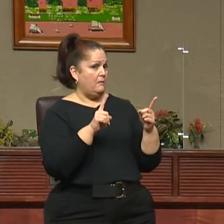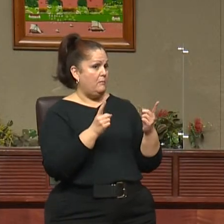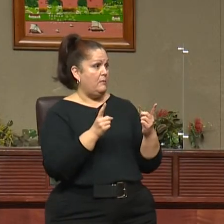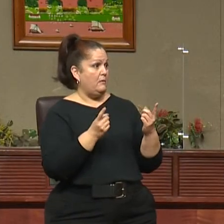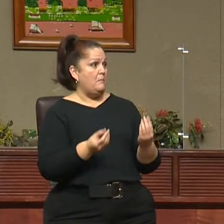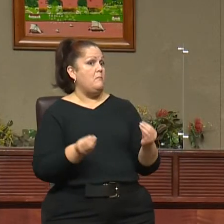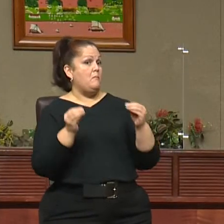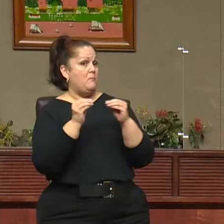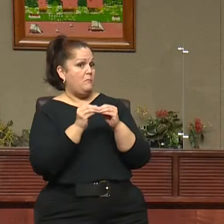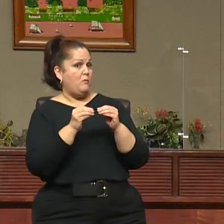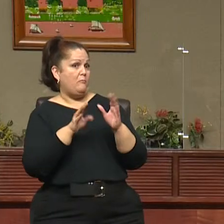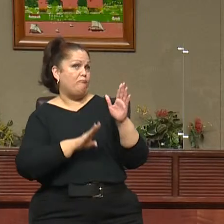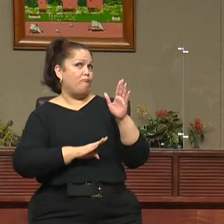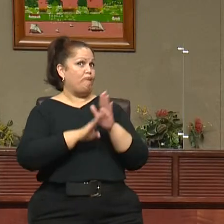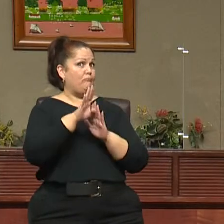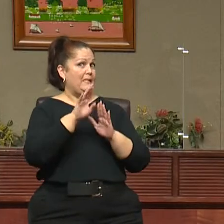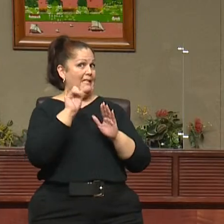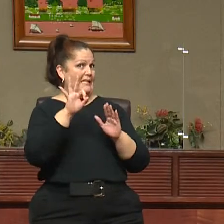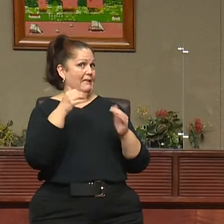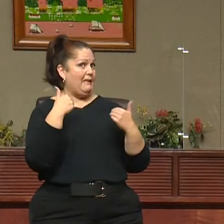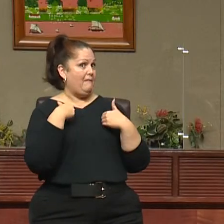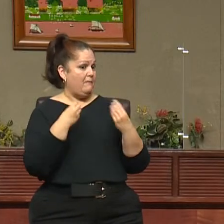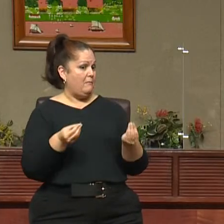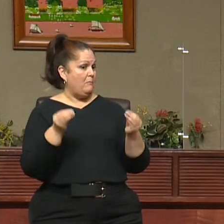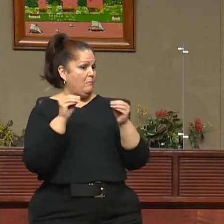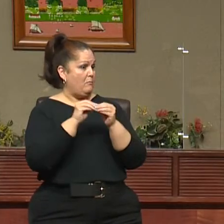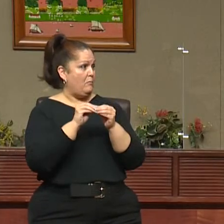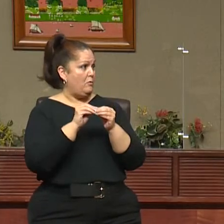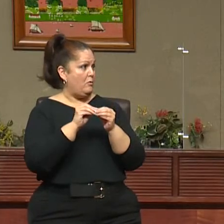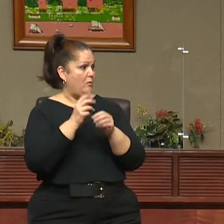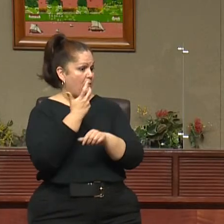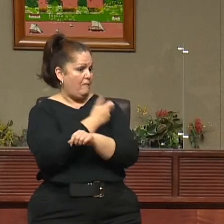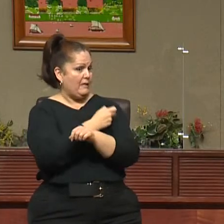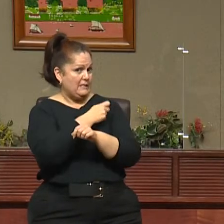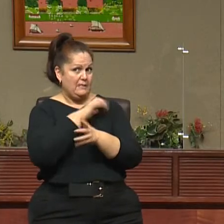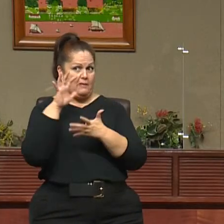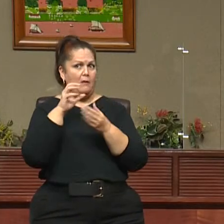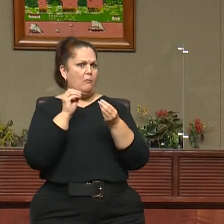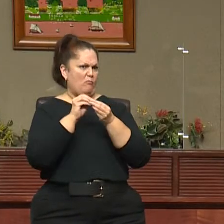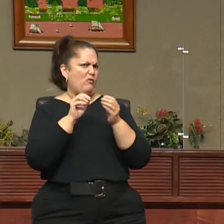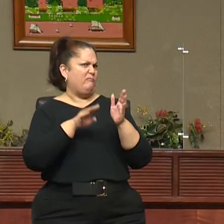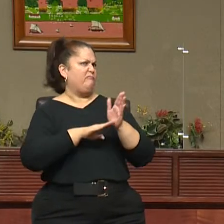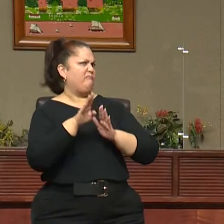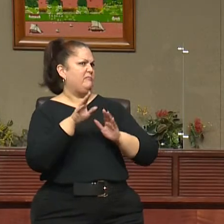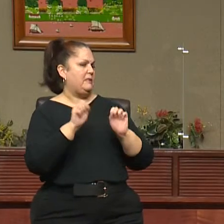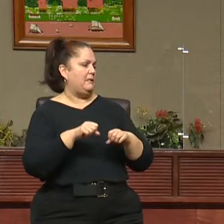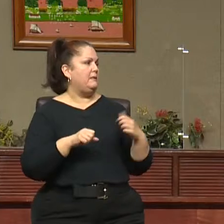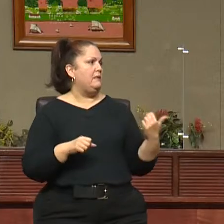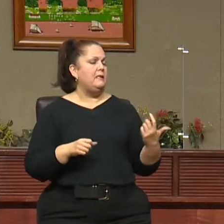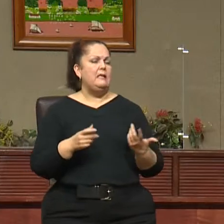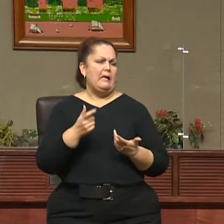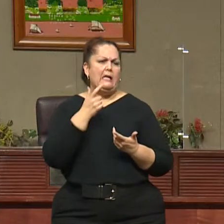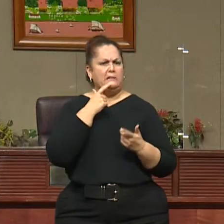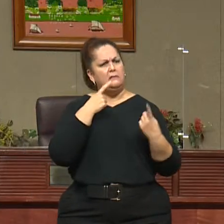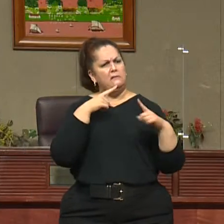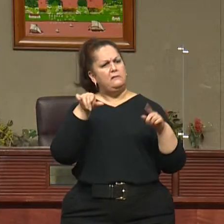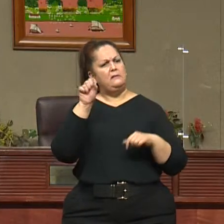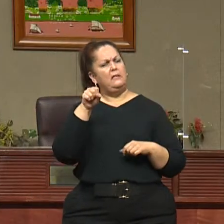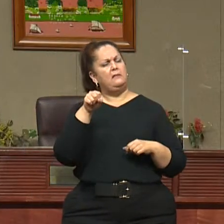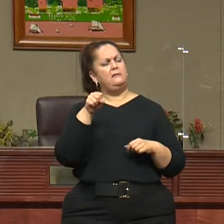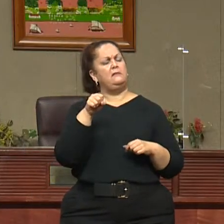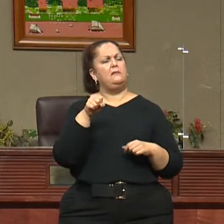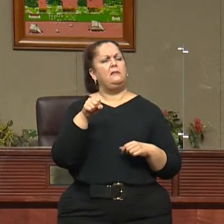more successful if we had more higher volume. If we had, I say it was successful